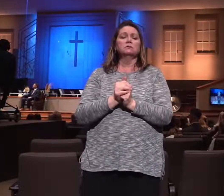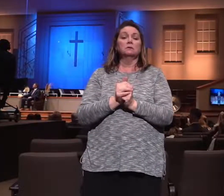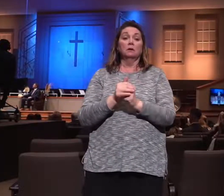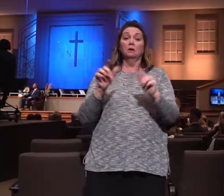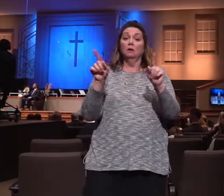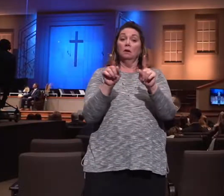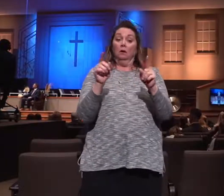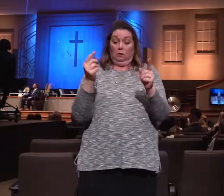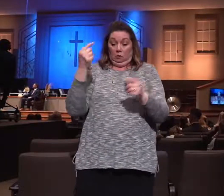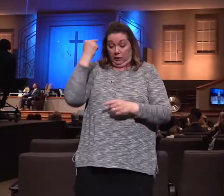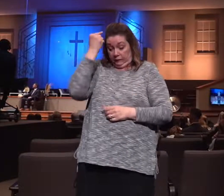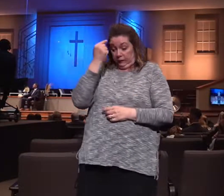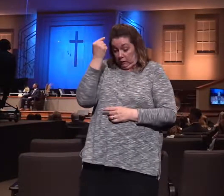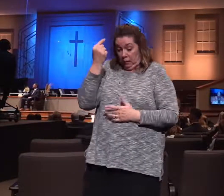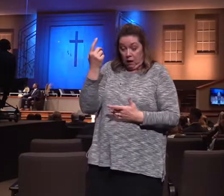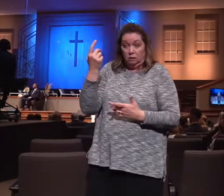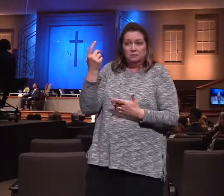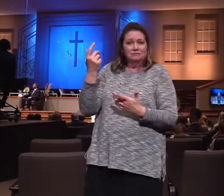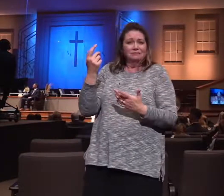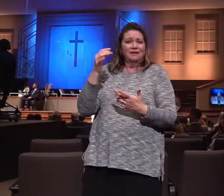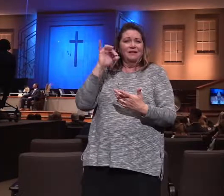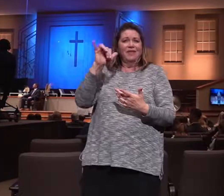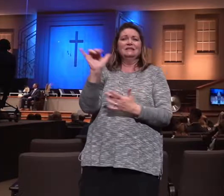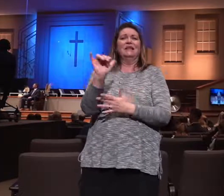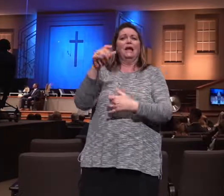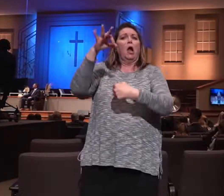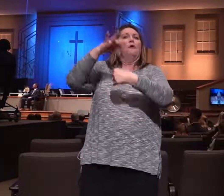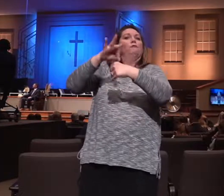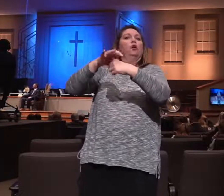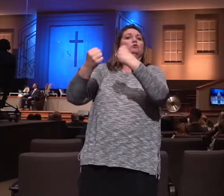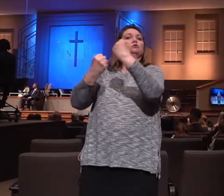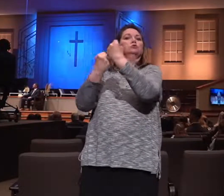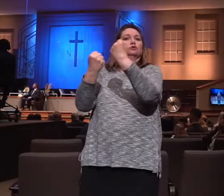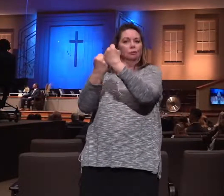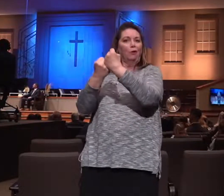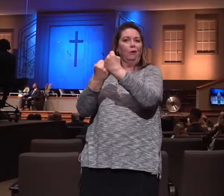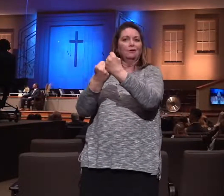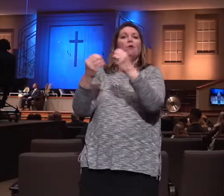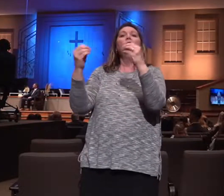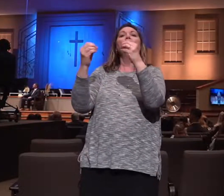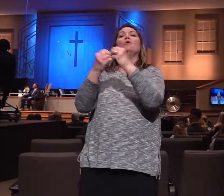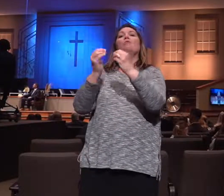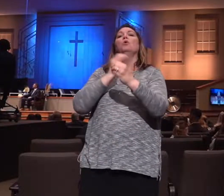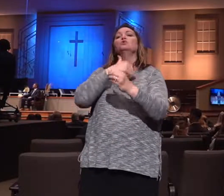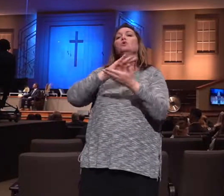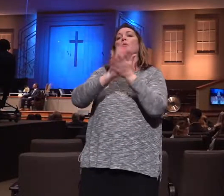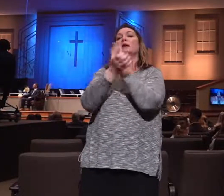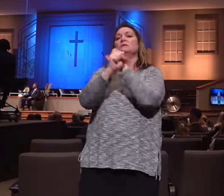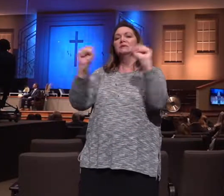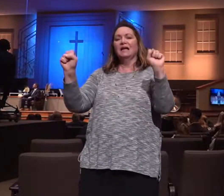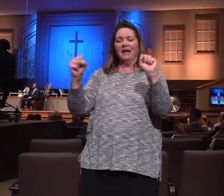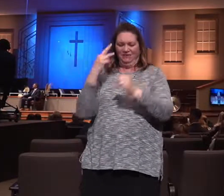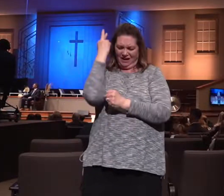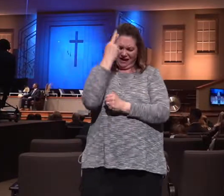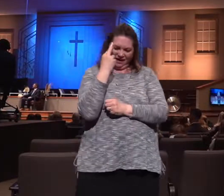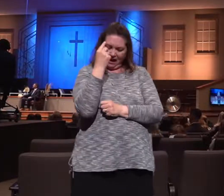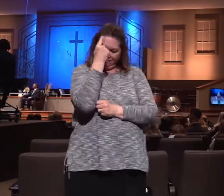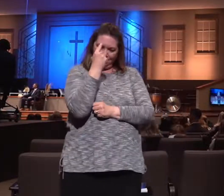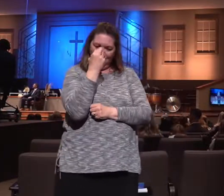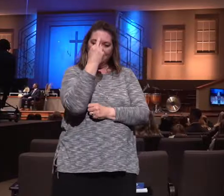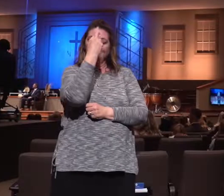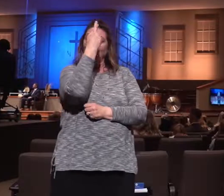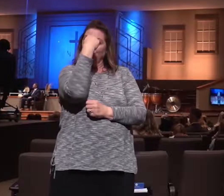this room, not the one that's outside of these walls, but the one that's going on in this room, the verse that comes to my mind is Romans chapter 12 and verse number